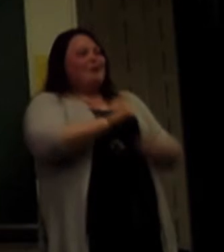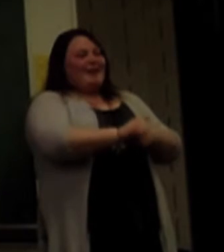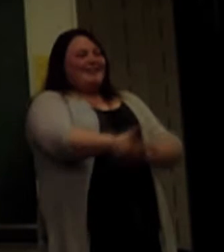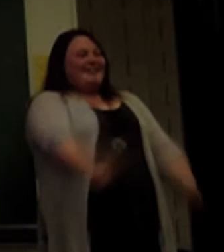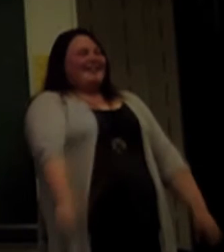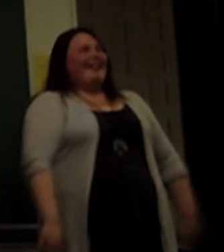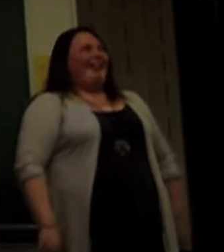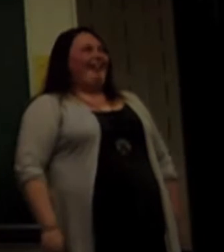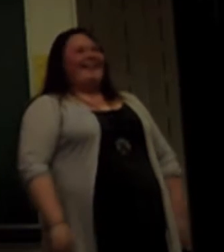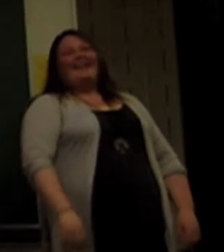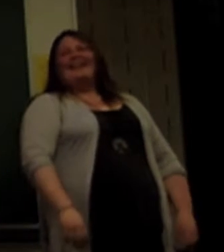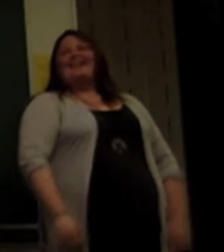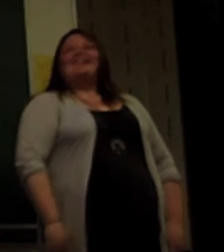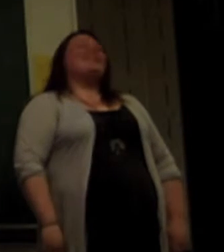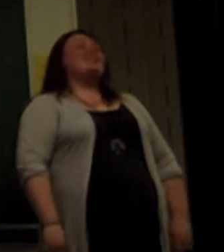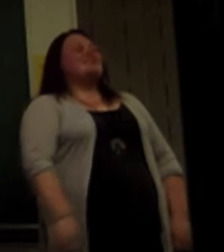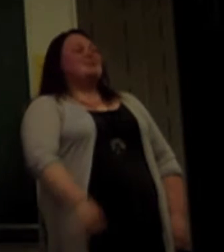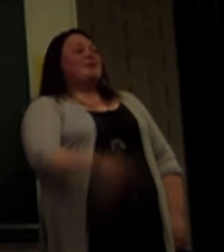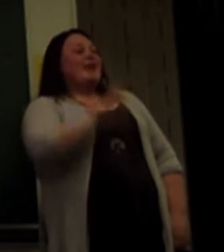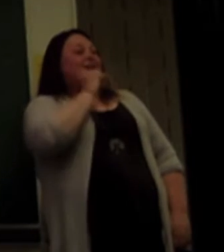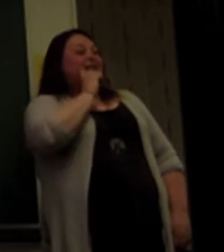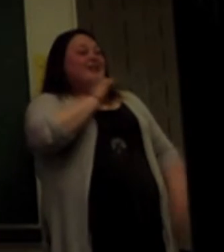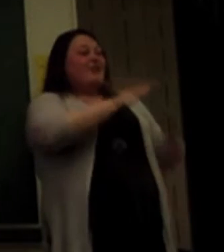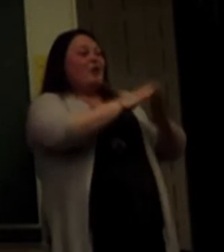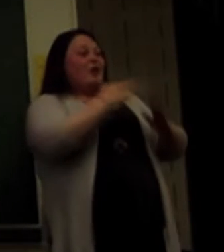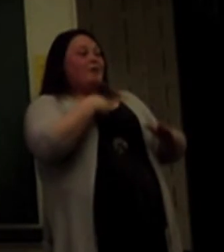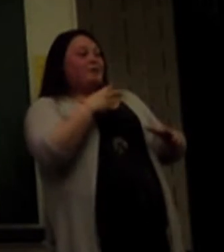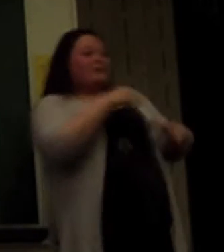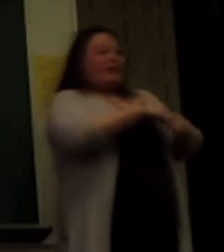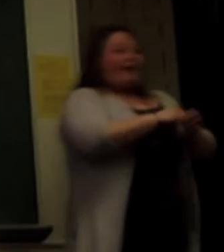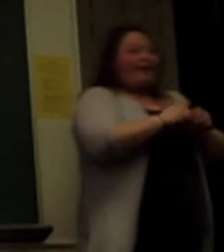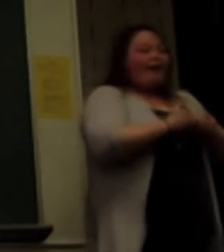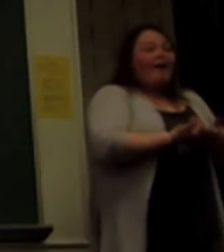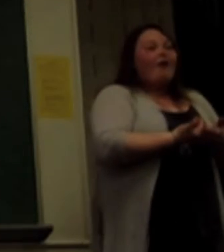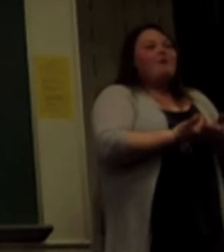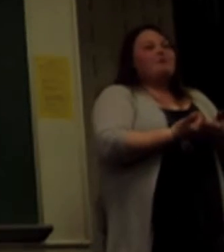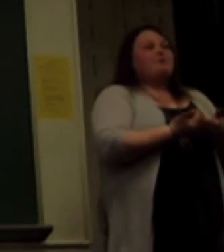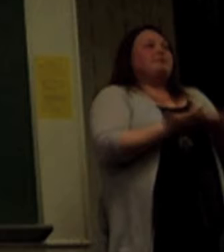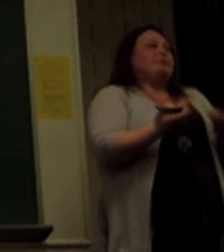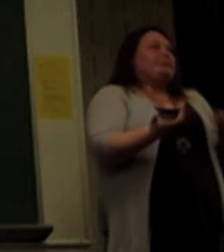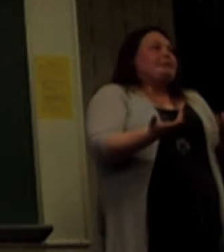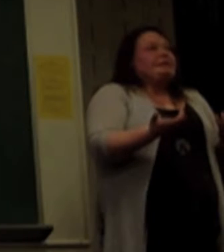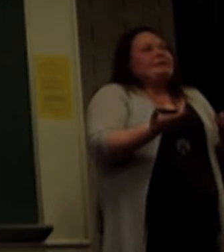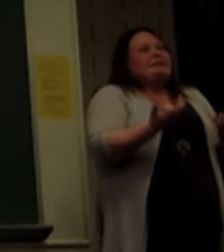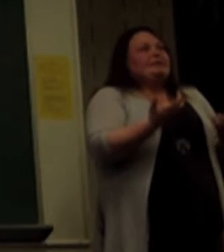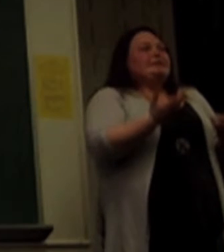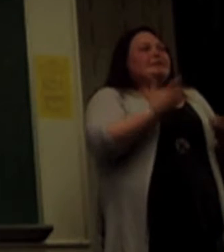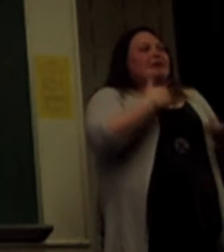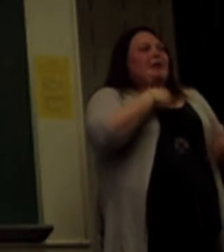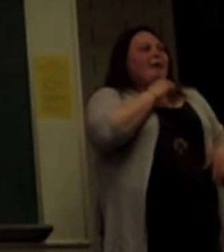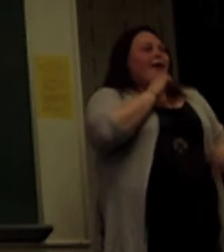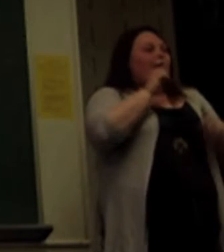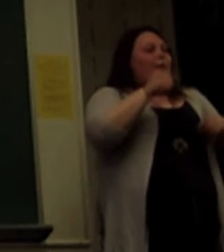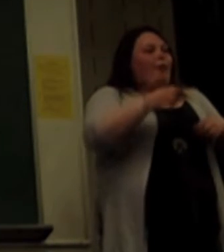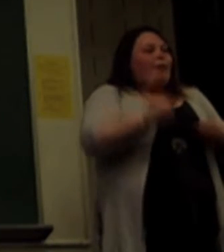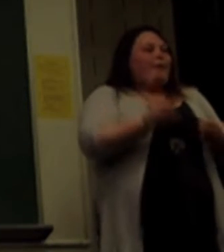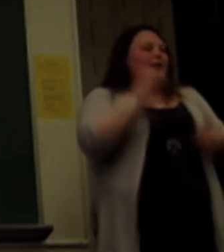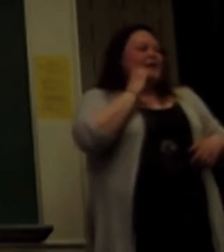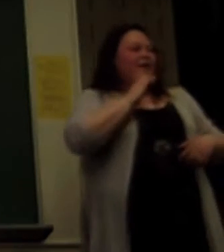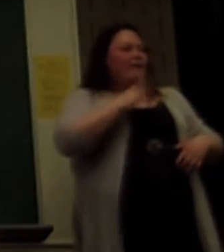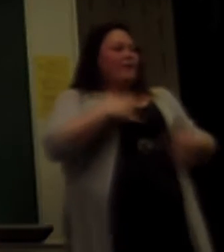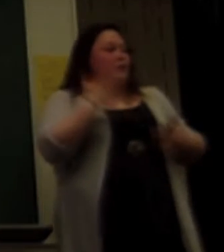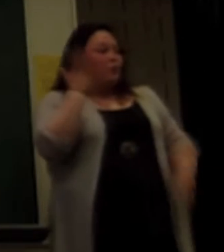So how did I make connections with the deaf community? I didn't really have time to go to a lot of deaf events because I lifeguarded every night and on the weekends. So